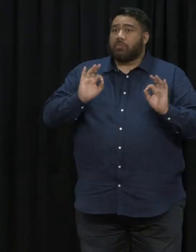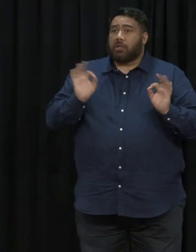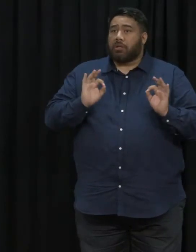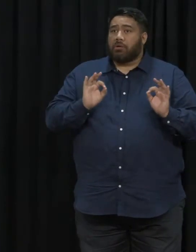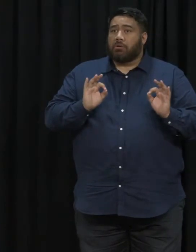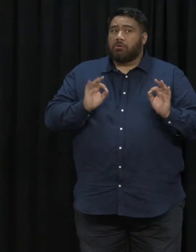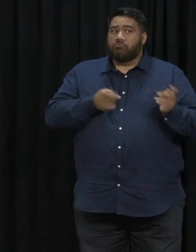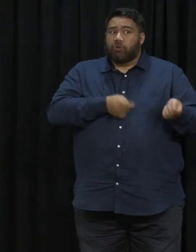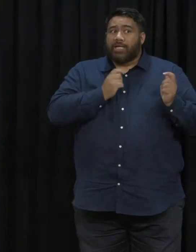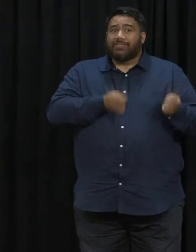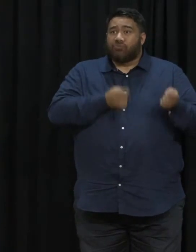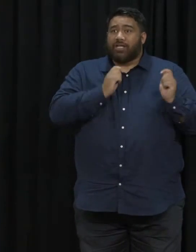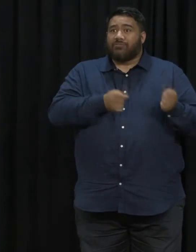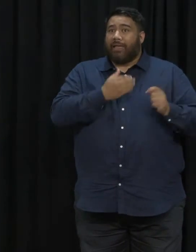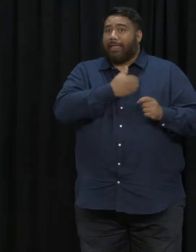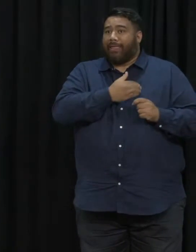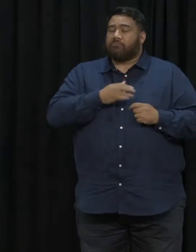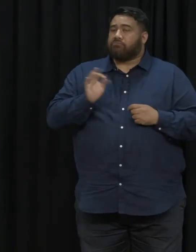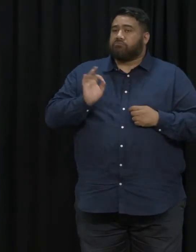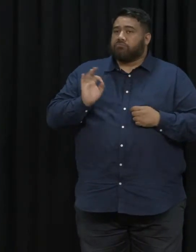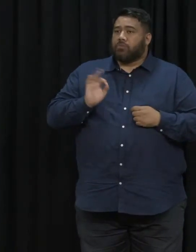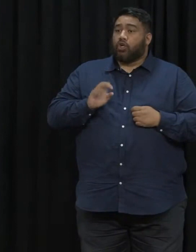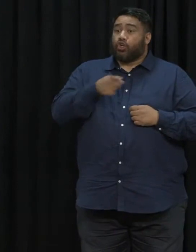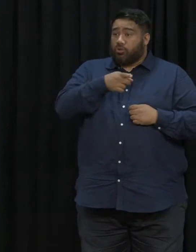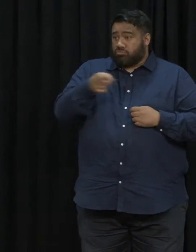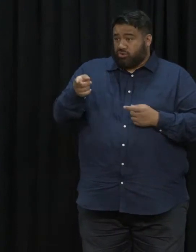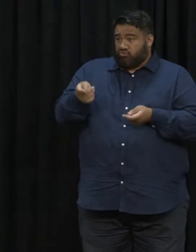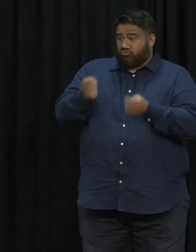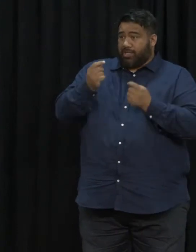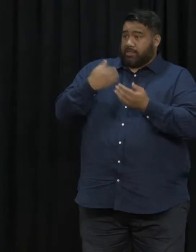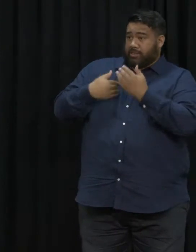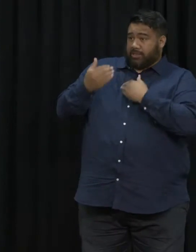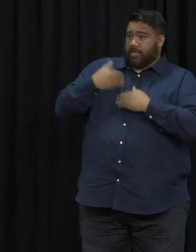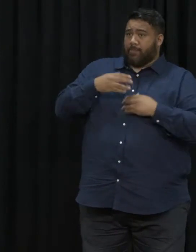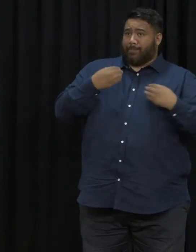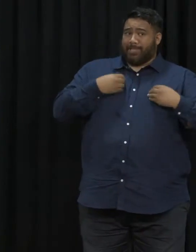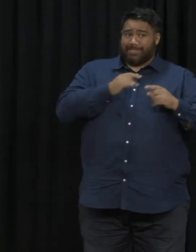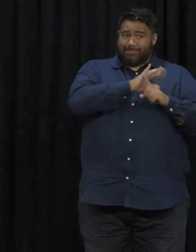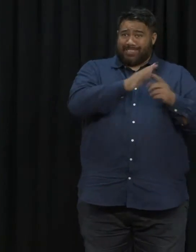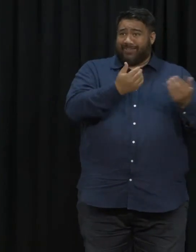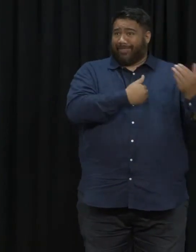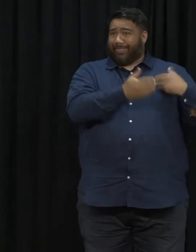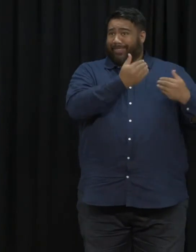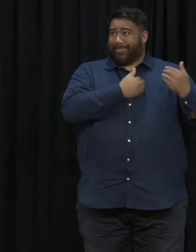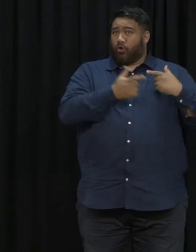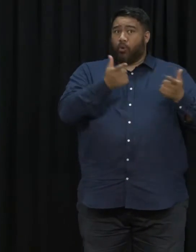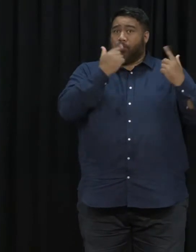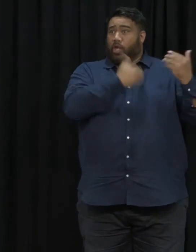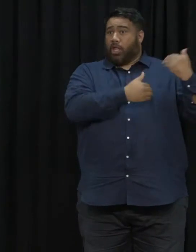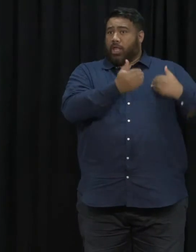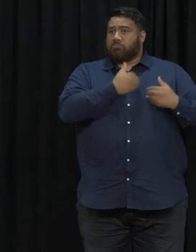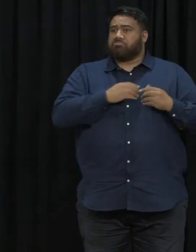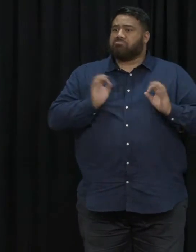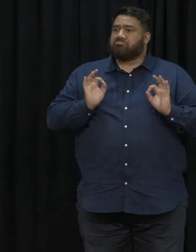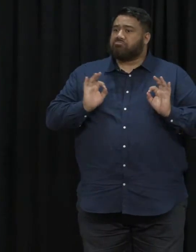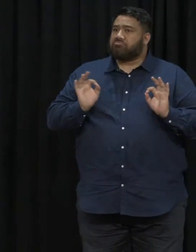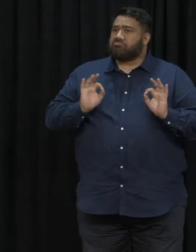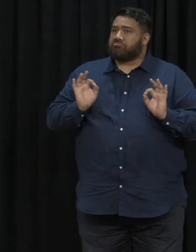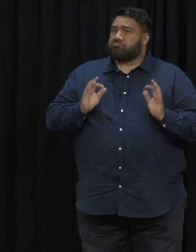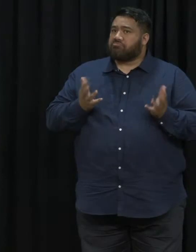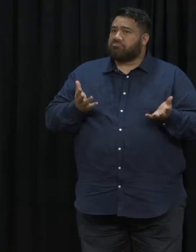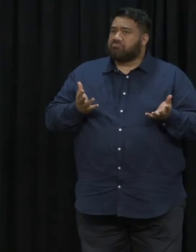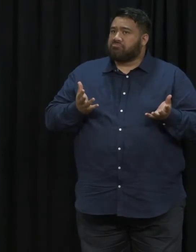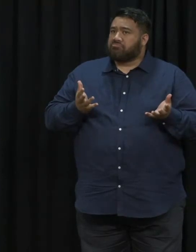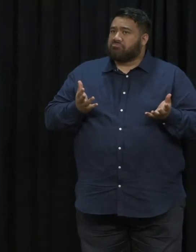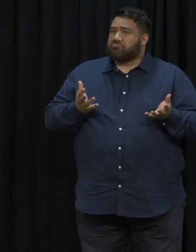raised with us. I see the CTU have raised it, but it's not something that has come through strongly from employers. But as I say, we review all of